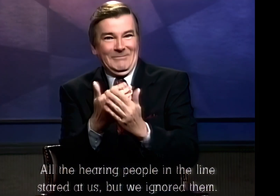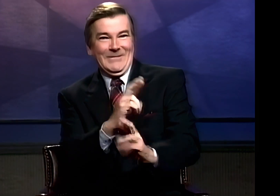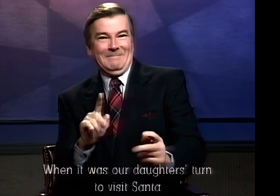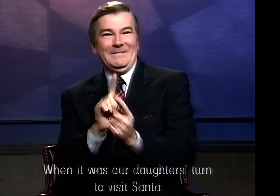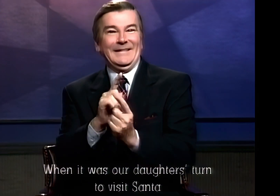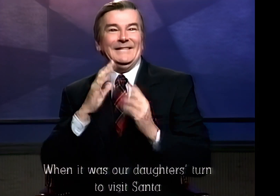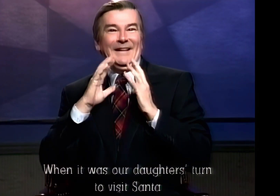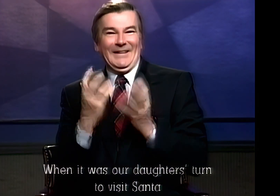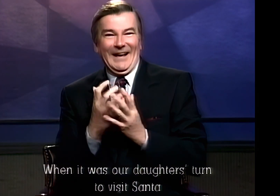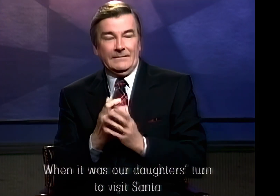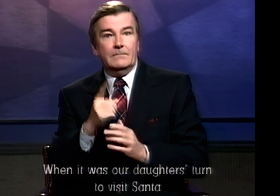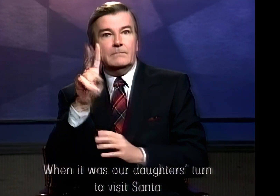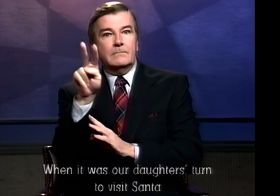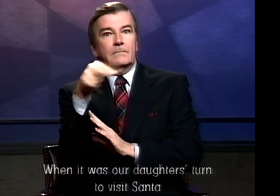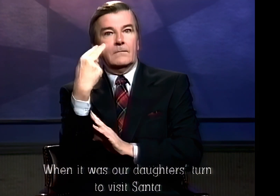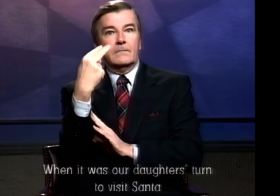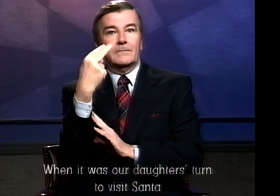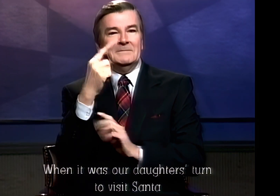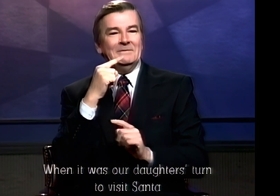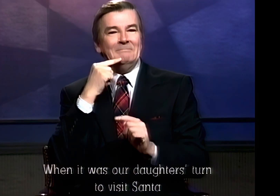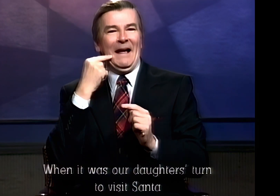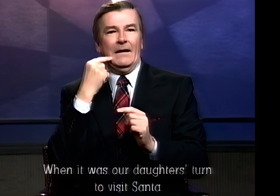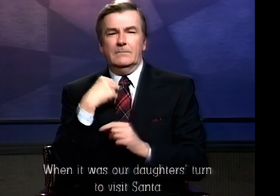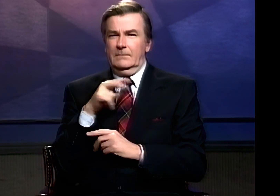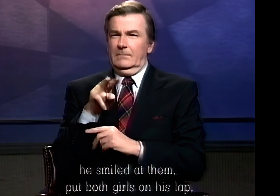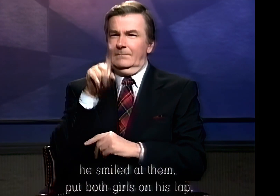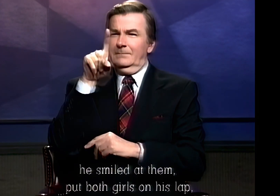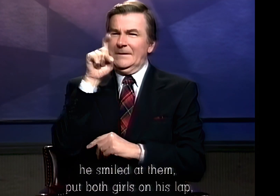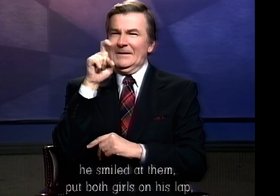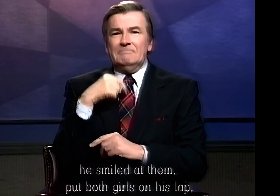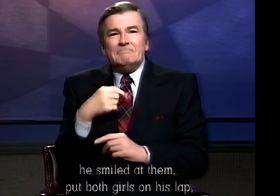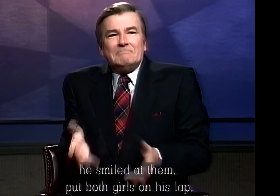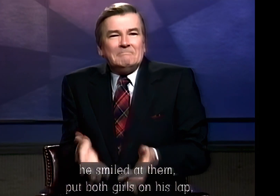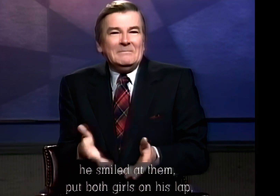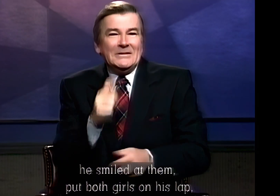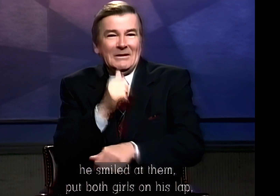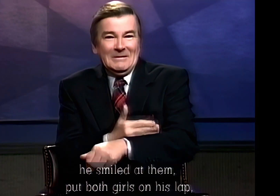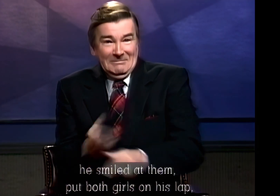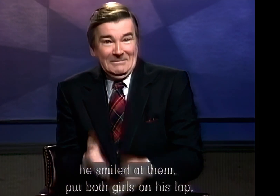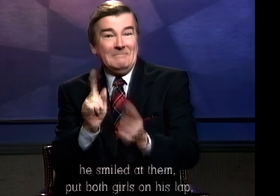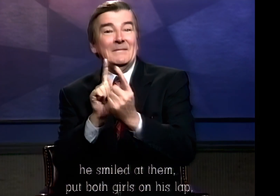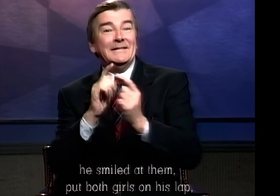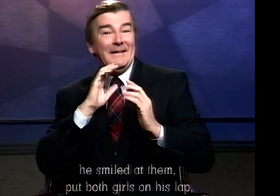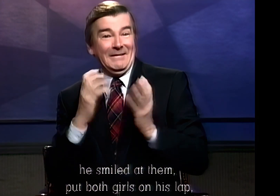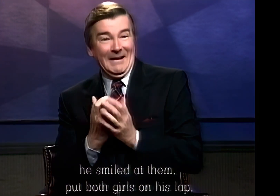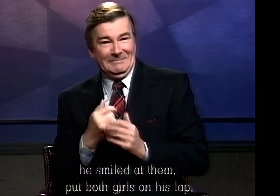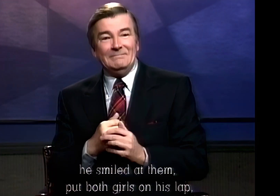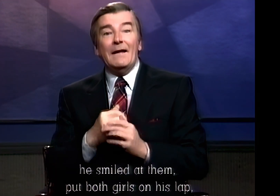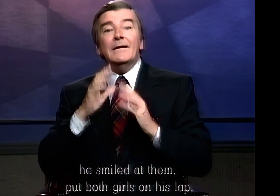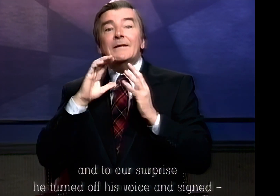turn to visit Santa, he looked at them with an enormous smile on his face, and I gently nudged my daughters to go up and see him. Santa put both